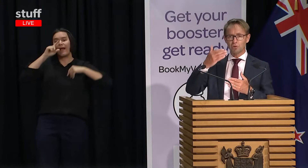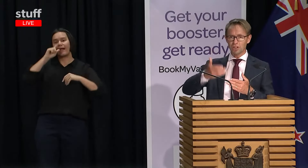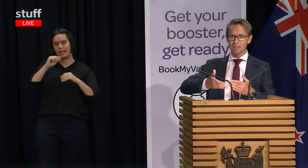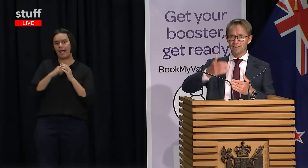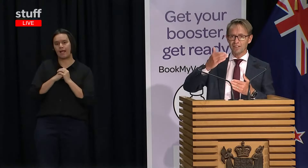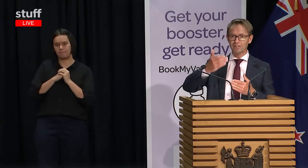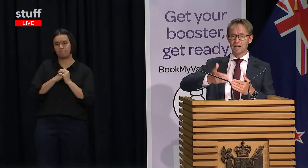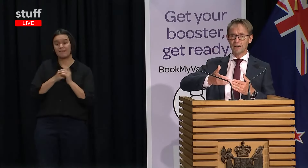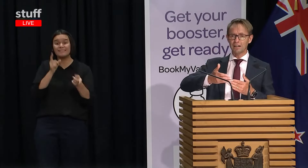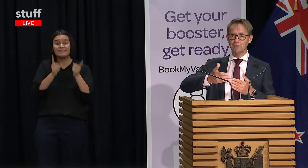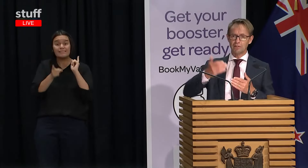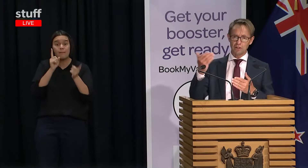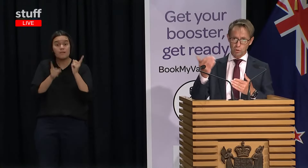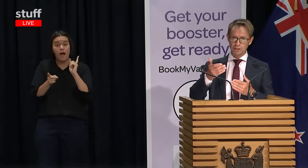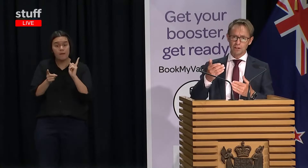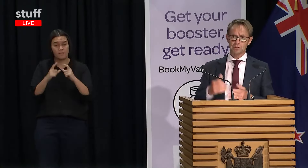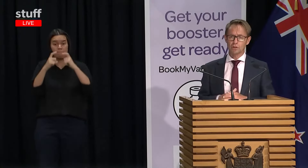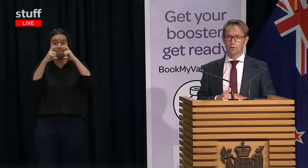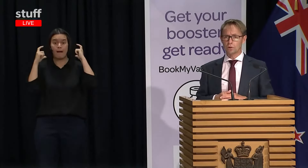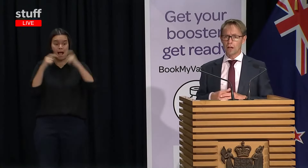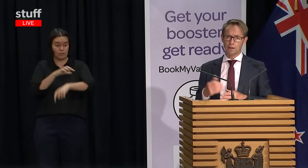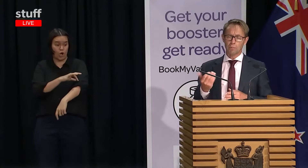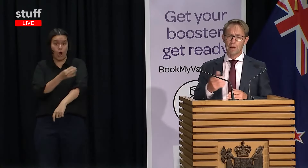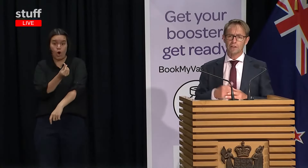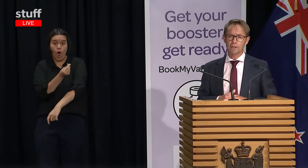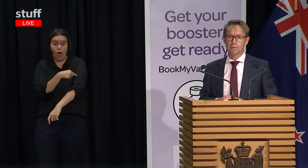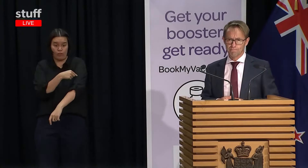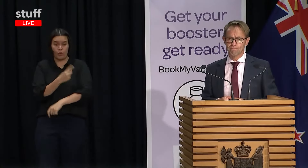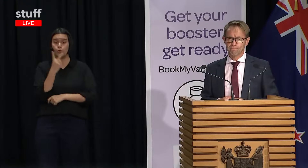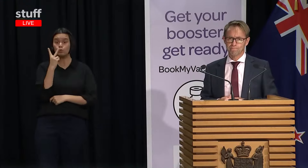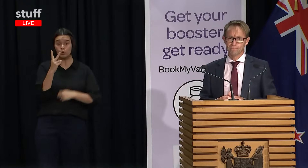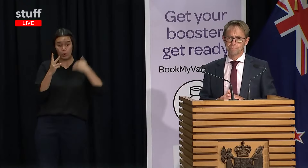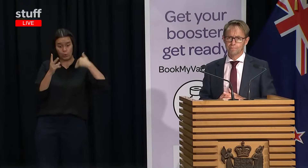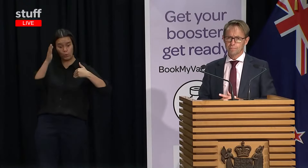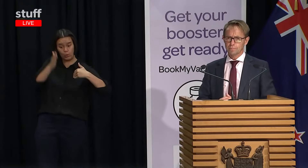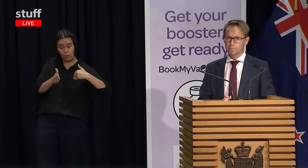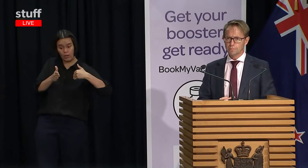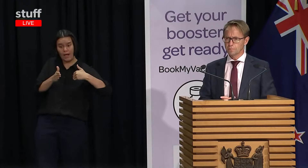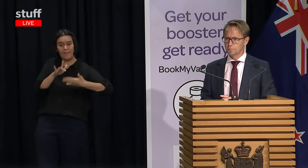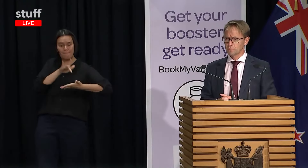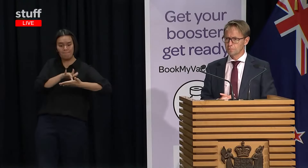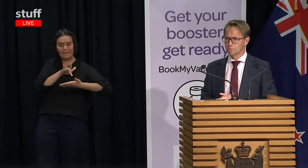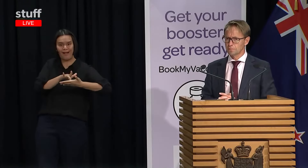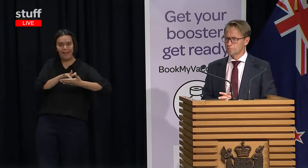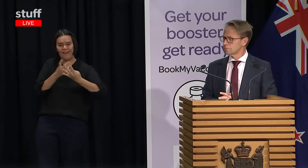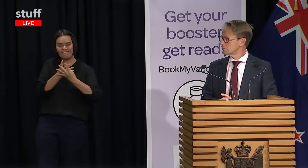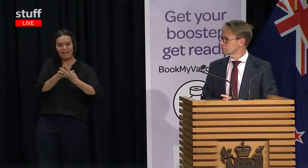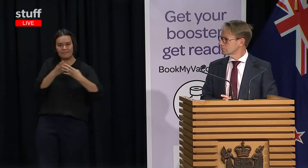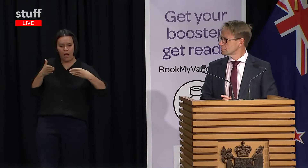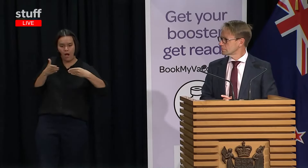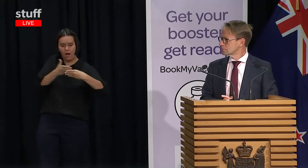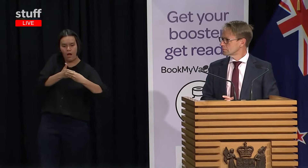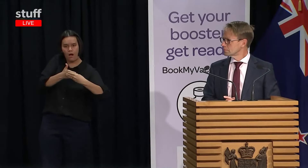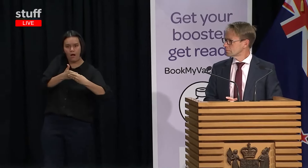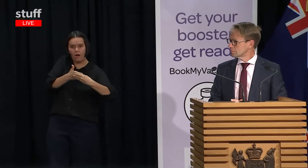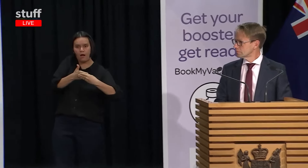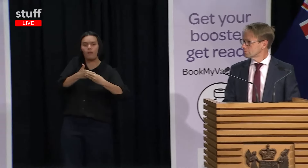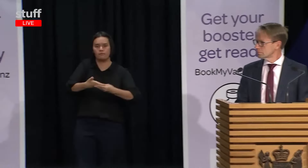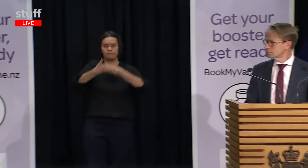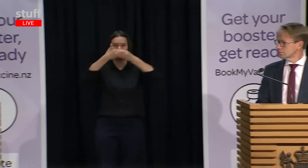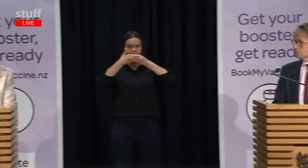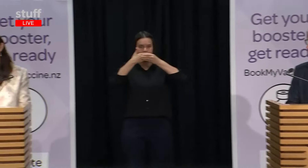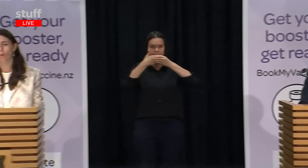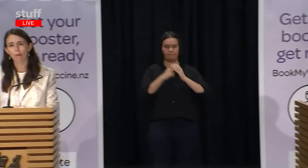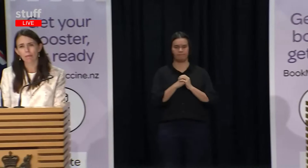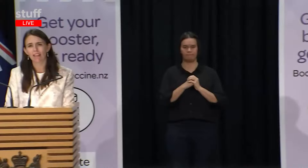is a filter that one can insert and replace. Again, this is guidance rather than